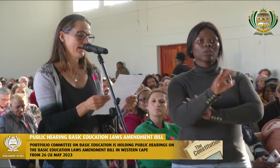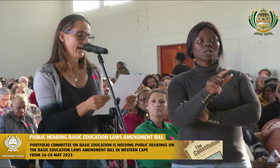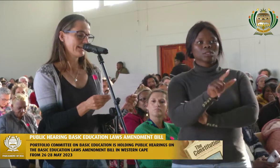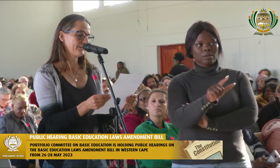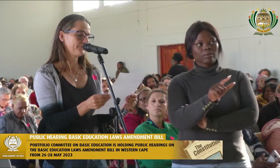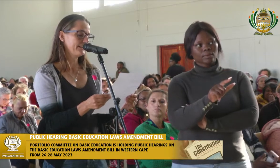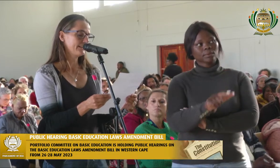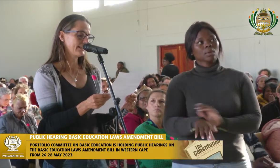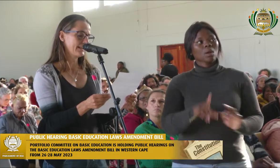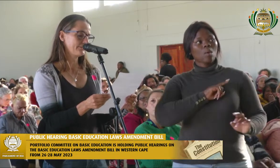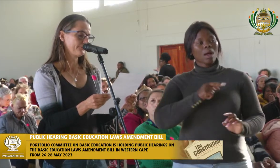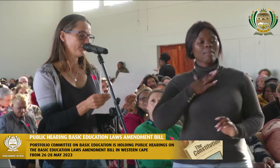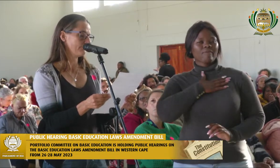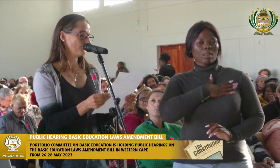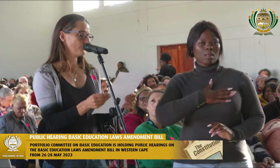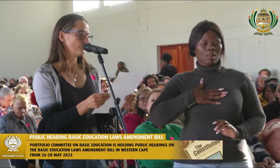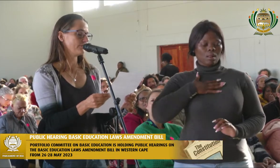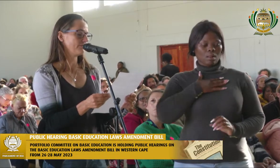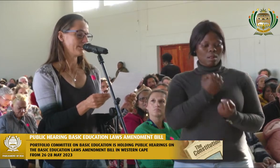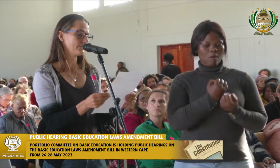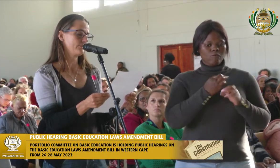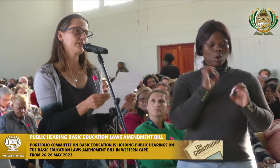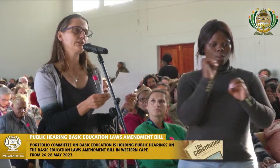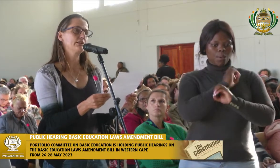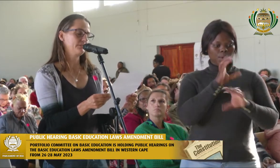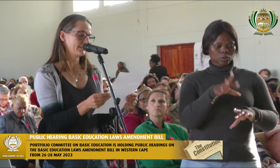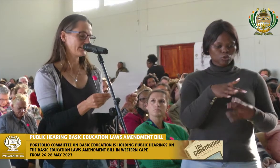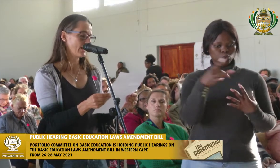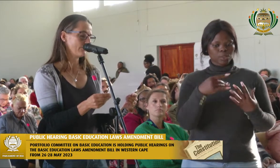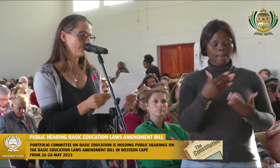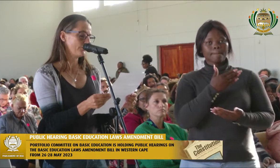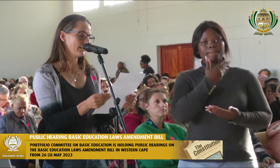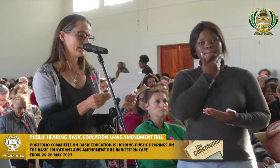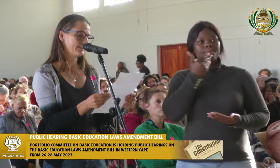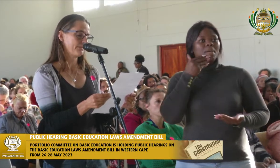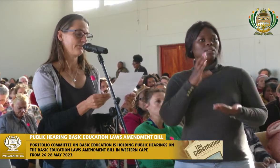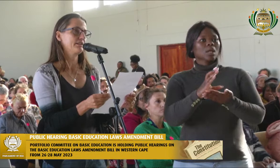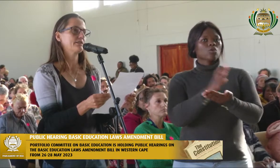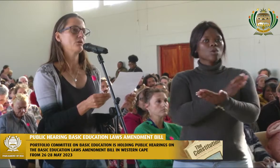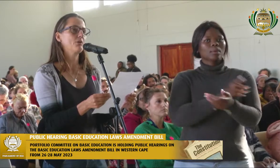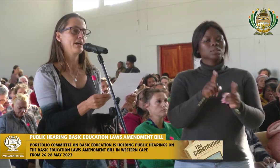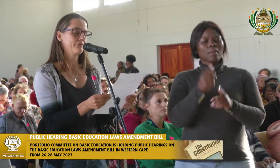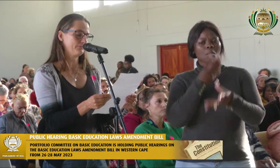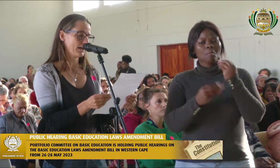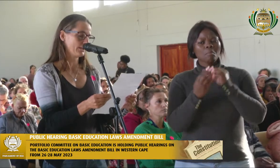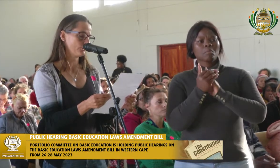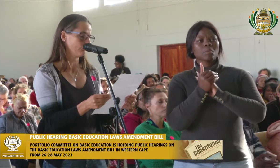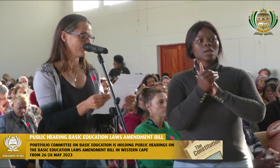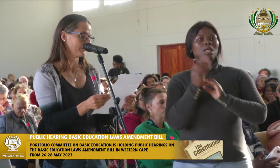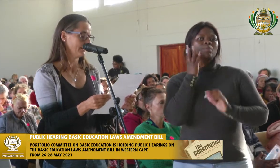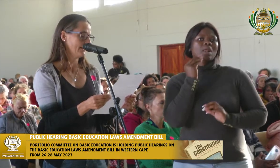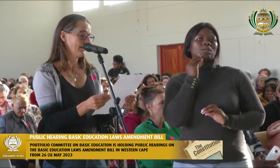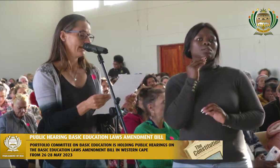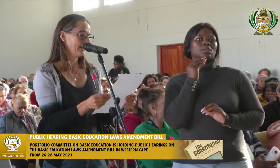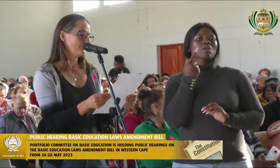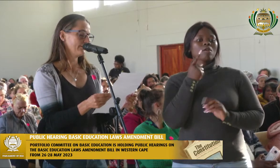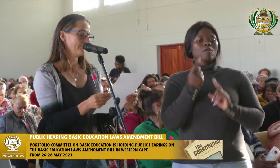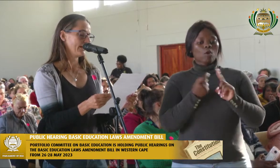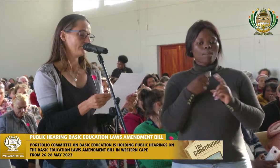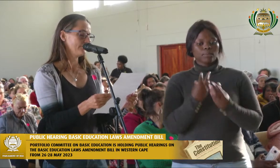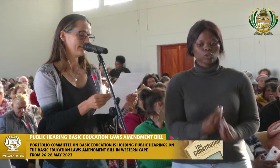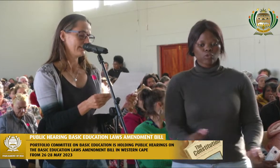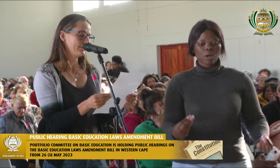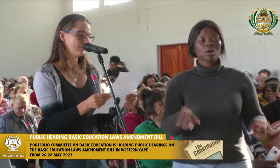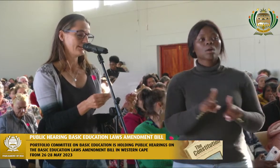37, as I feel it takes the freedom to choose the best curriculum and style of learning experience away from my children,